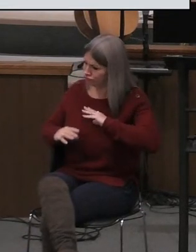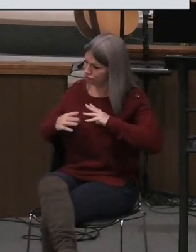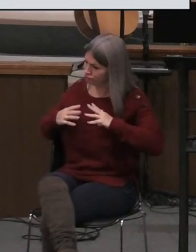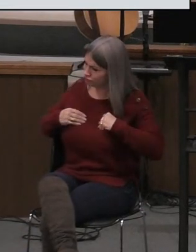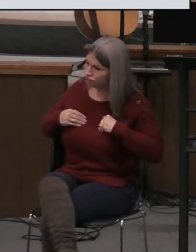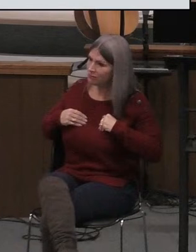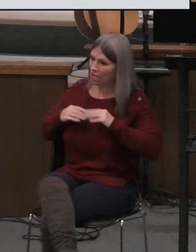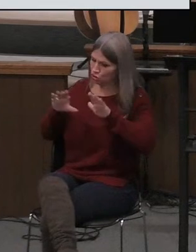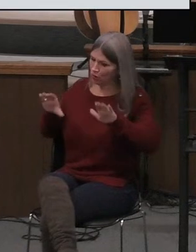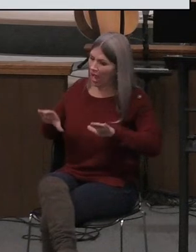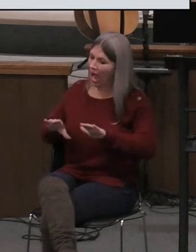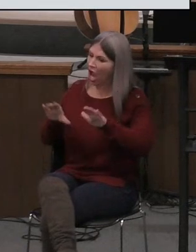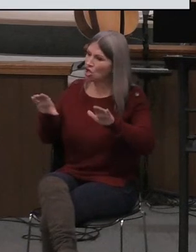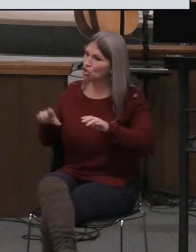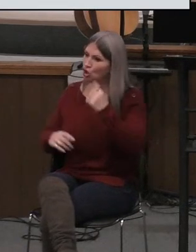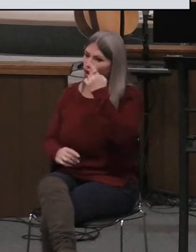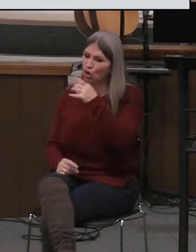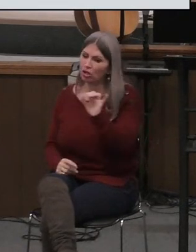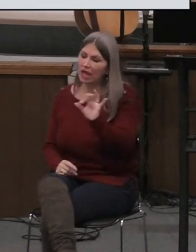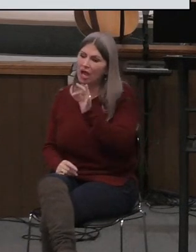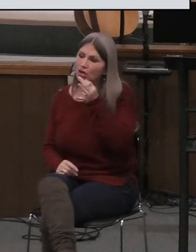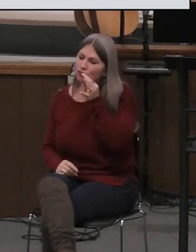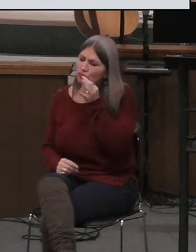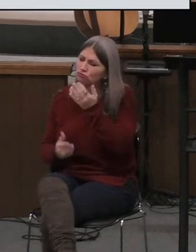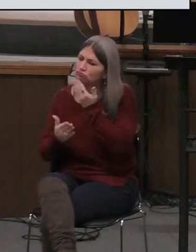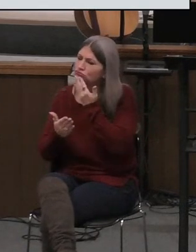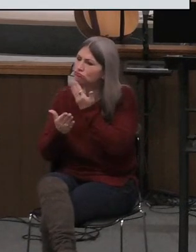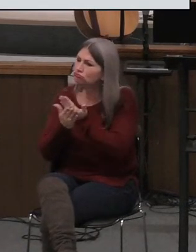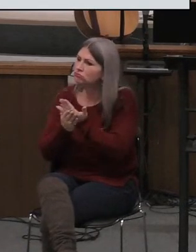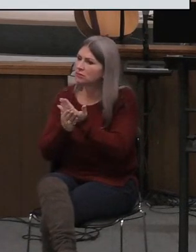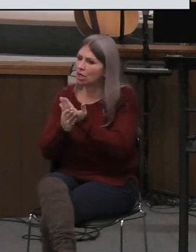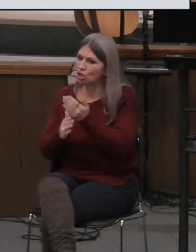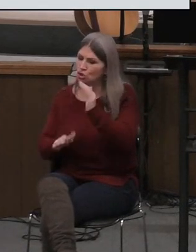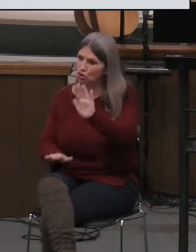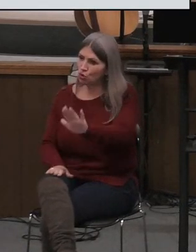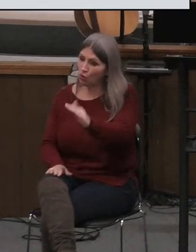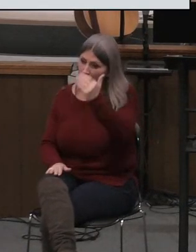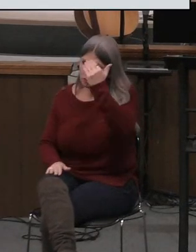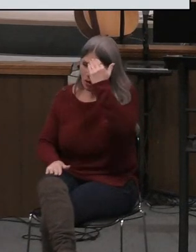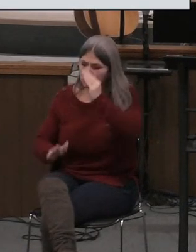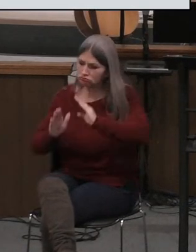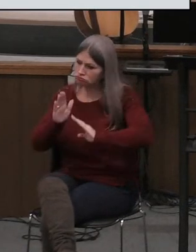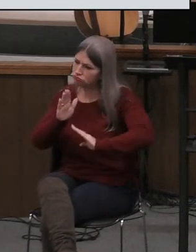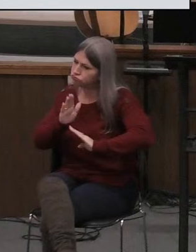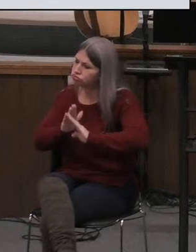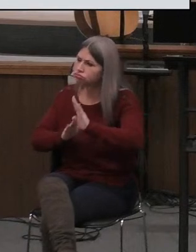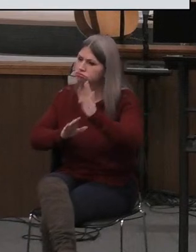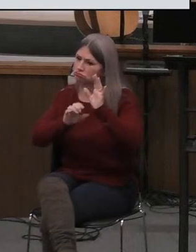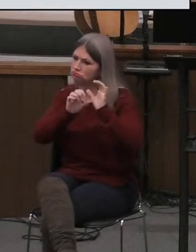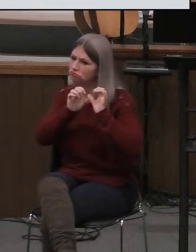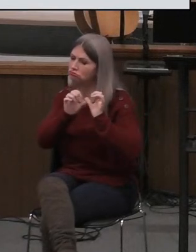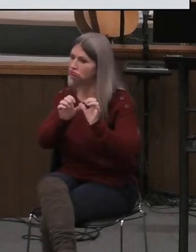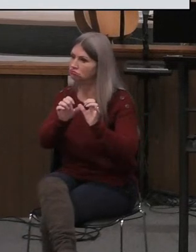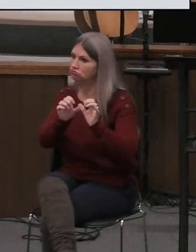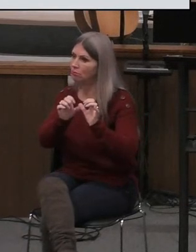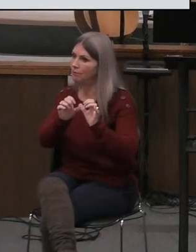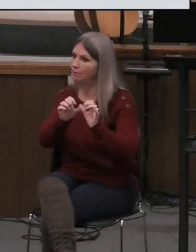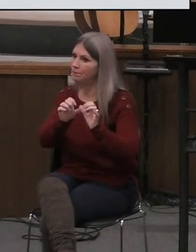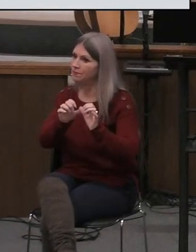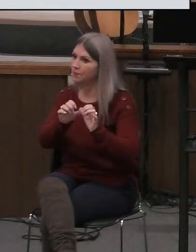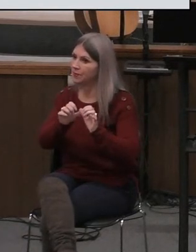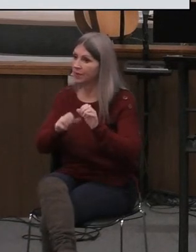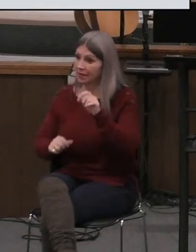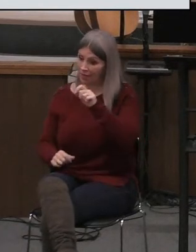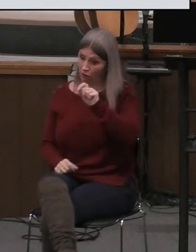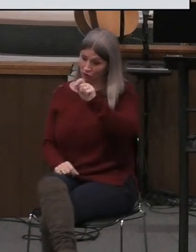bearing fruit in every good work, and increasing in the knowledge of God. Back up in verse 9 where it says